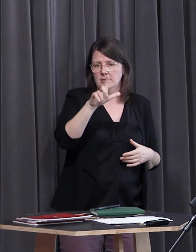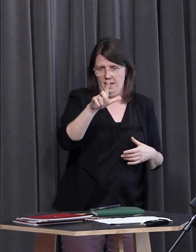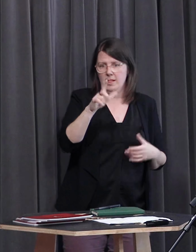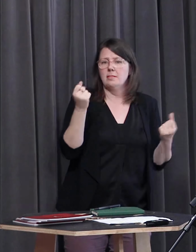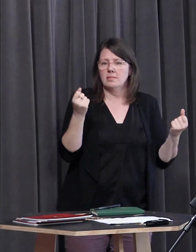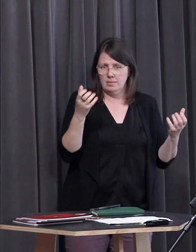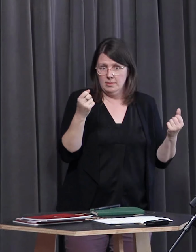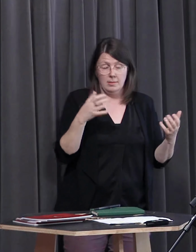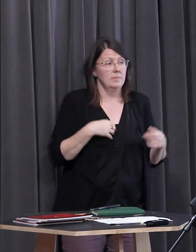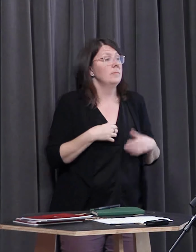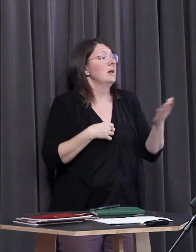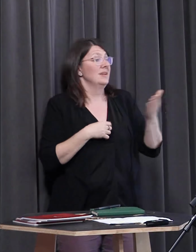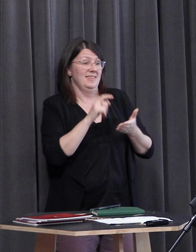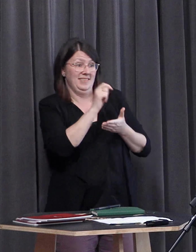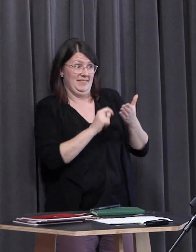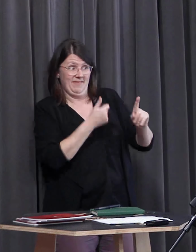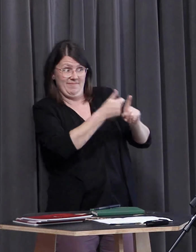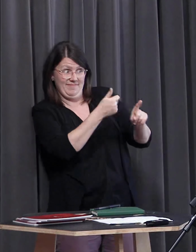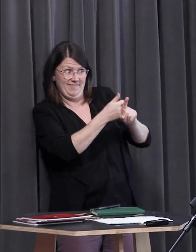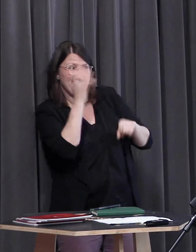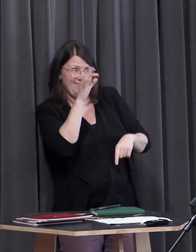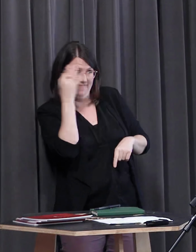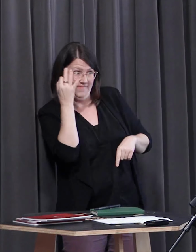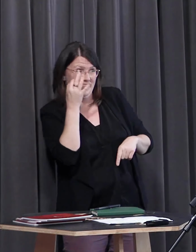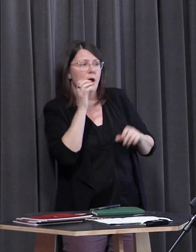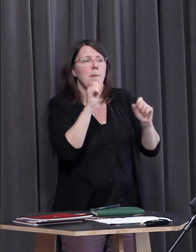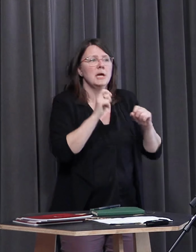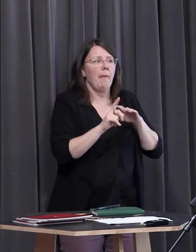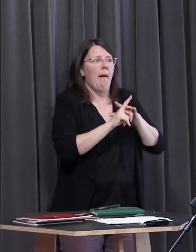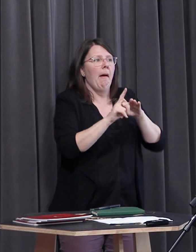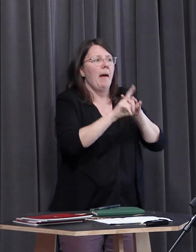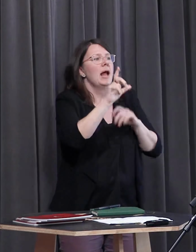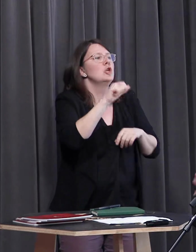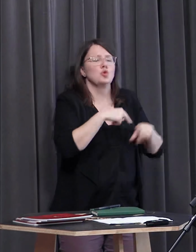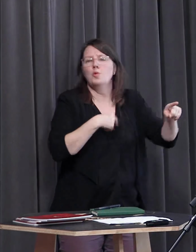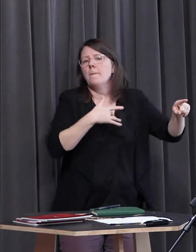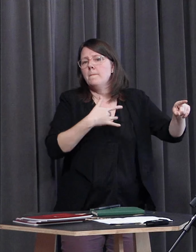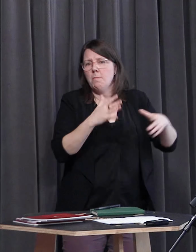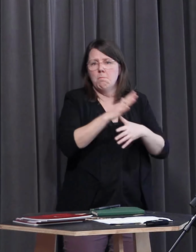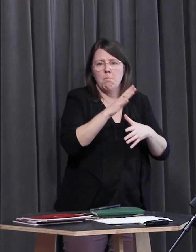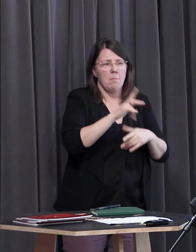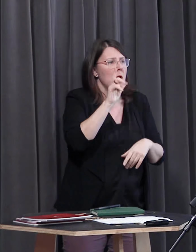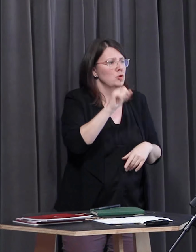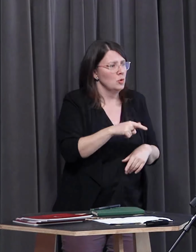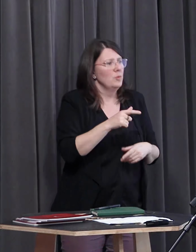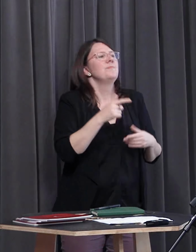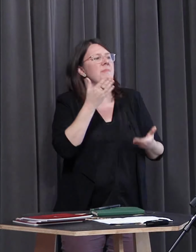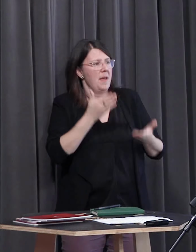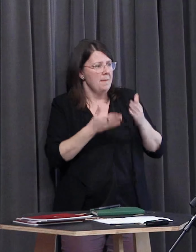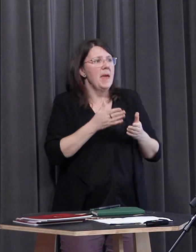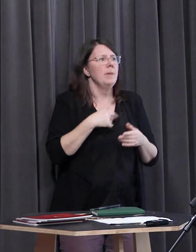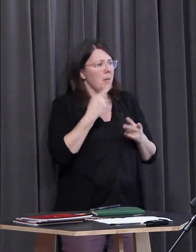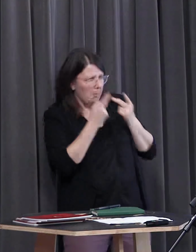But Tiphaine is Francophone. She uses Langue des Signes Québécois, LSQ. So she may throw in one sign from